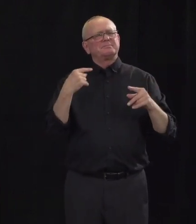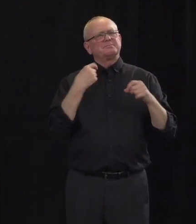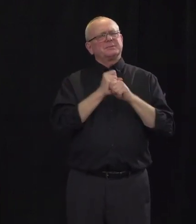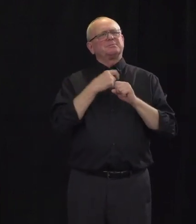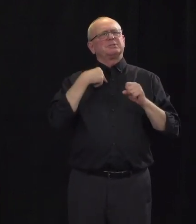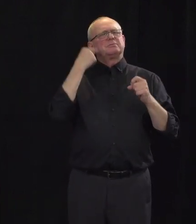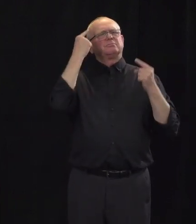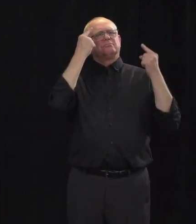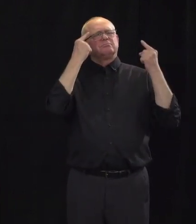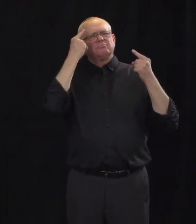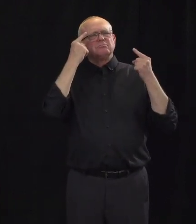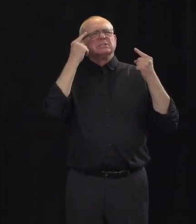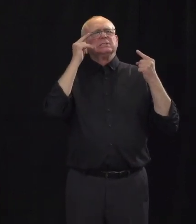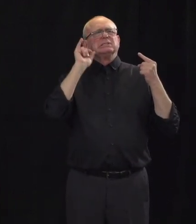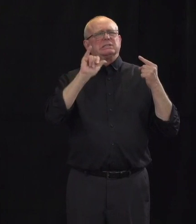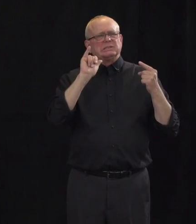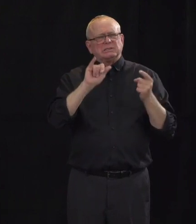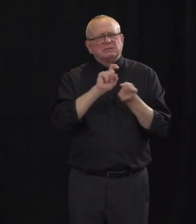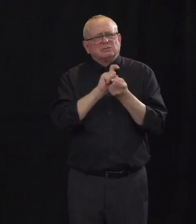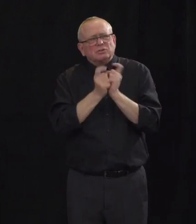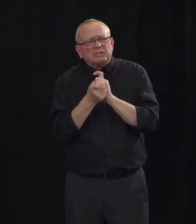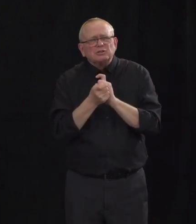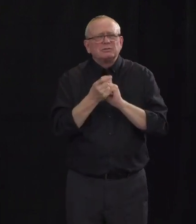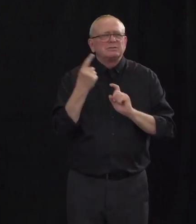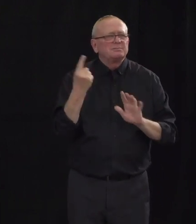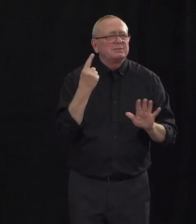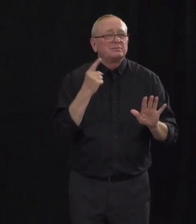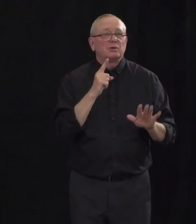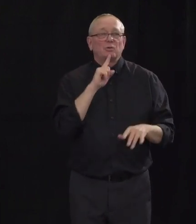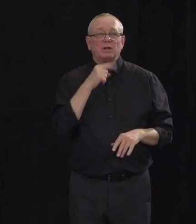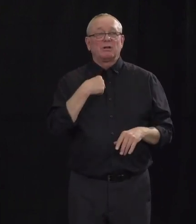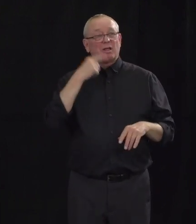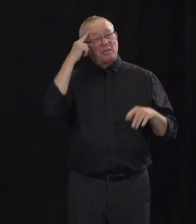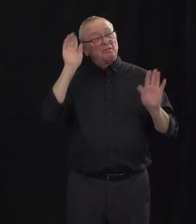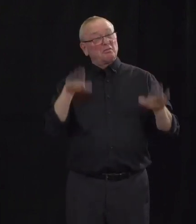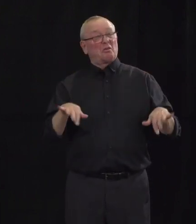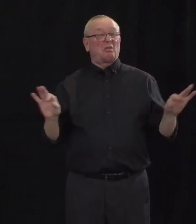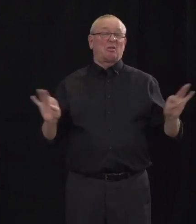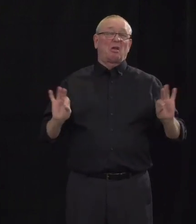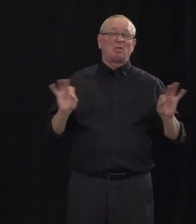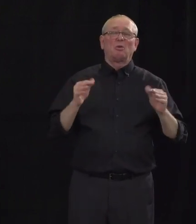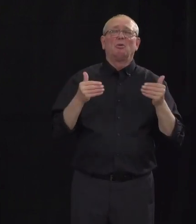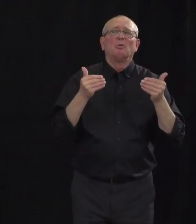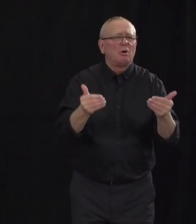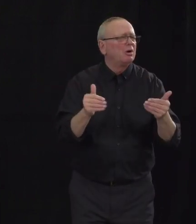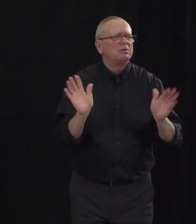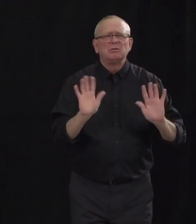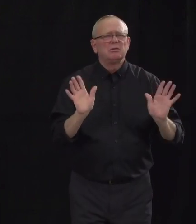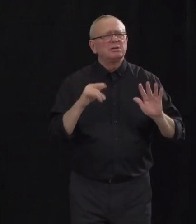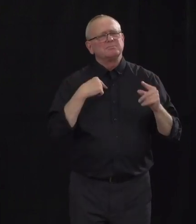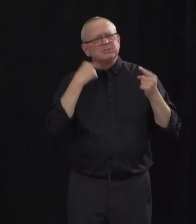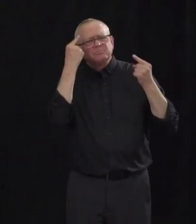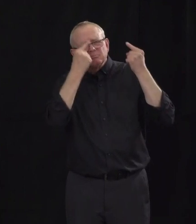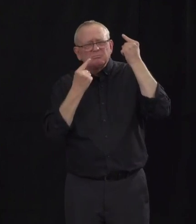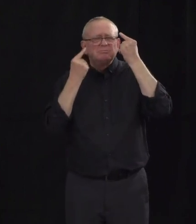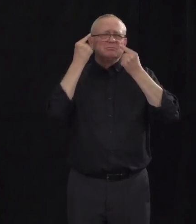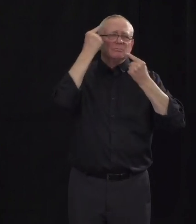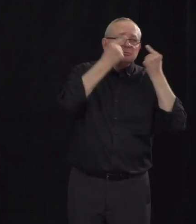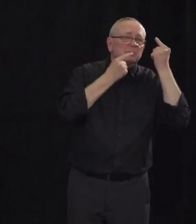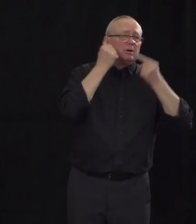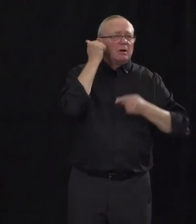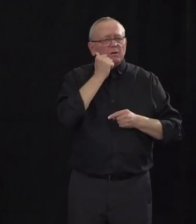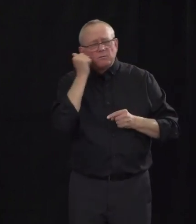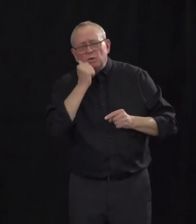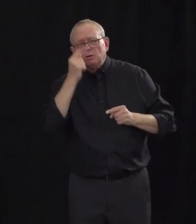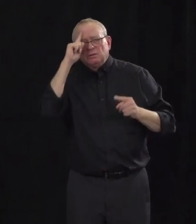not measures to be taken lightly. So it's more of a change that's happened, I would say, again, over the past week or so, that we've been watching